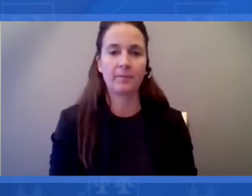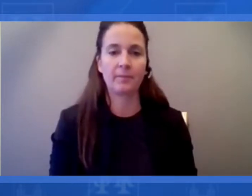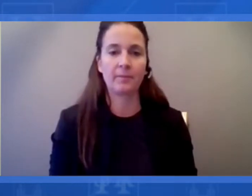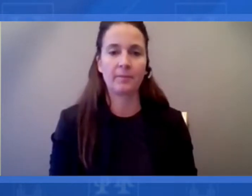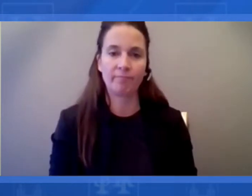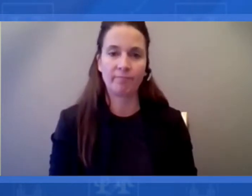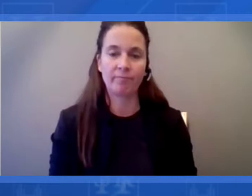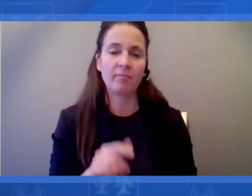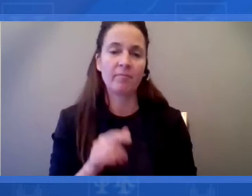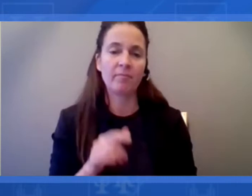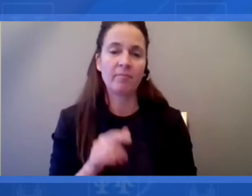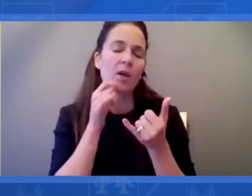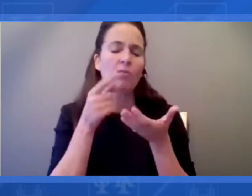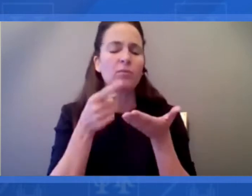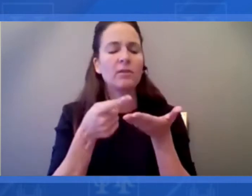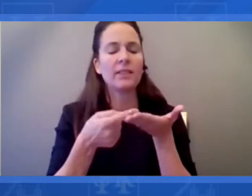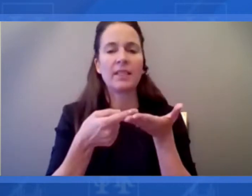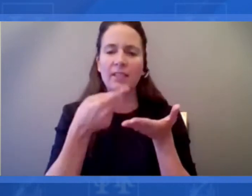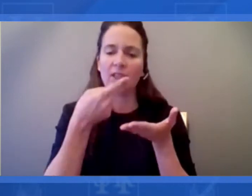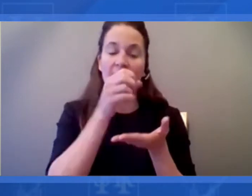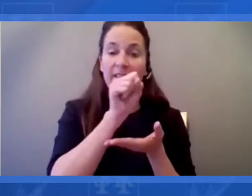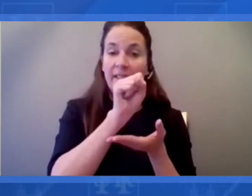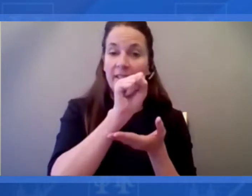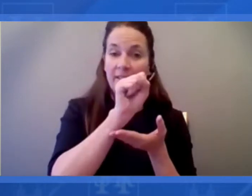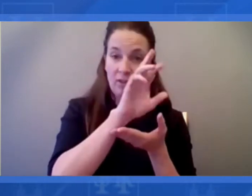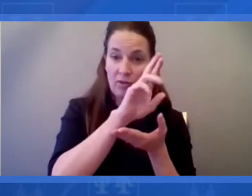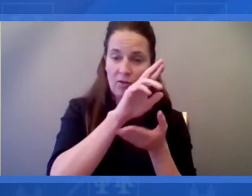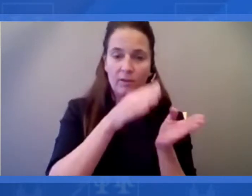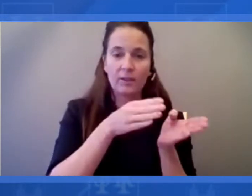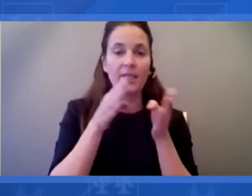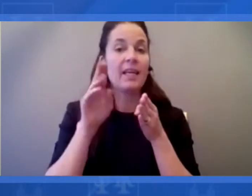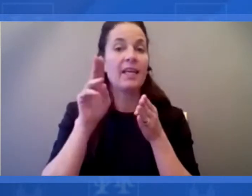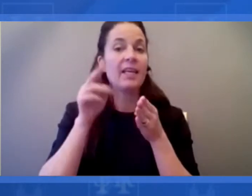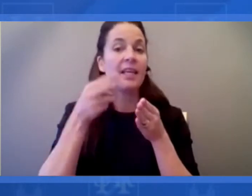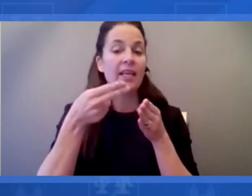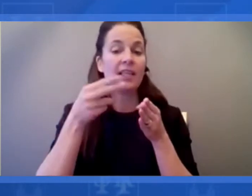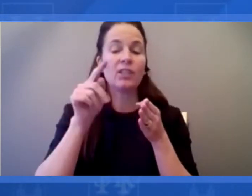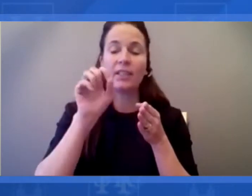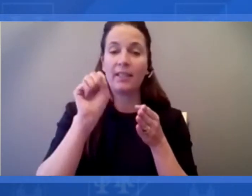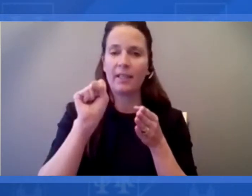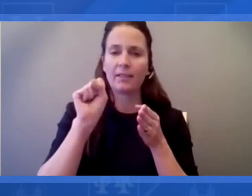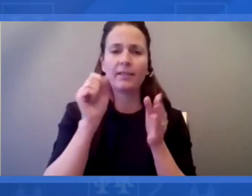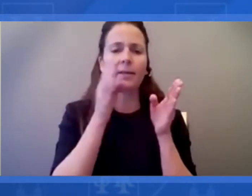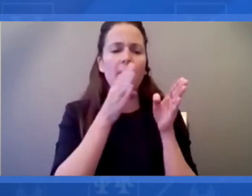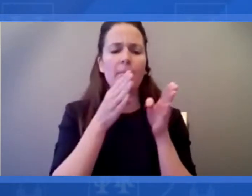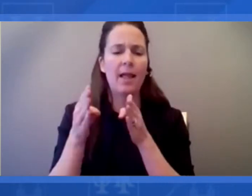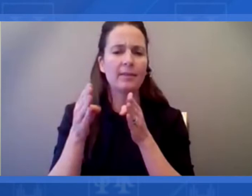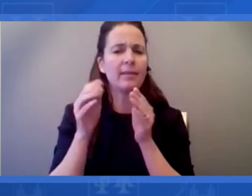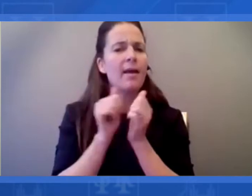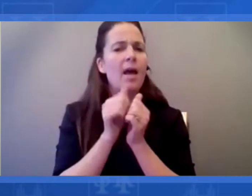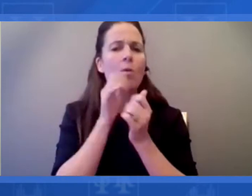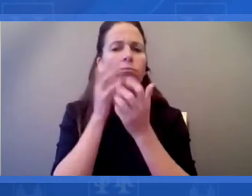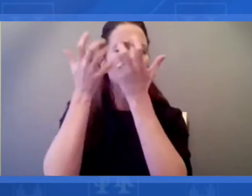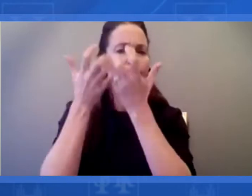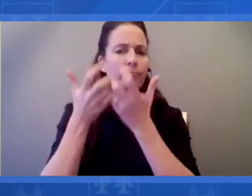HSR and ATS is meeting the AODA integrated accessibility